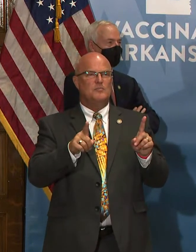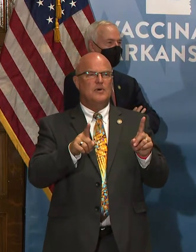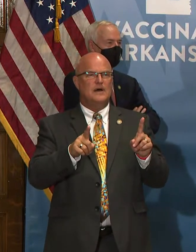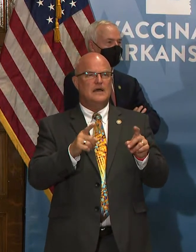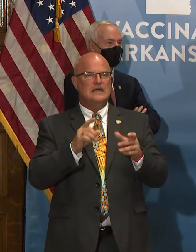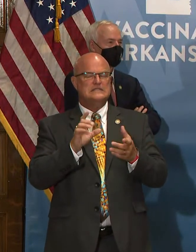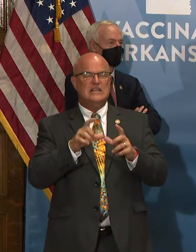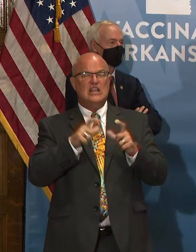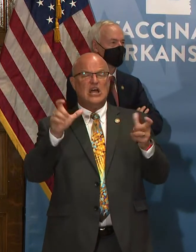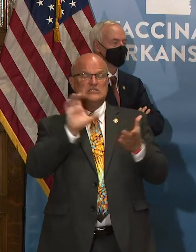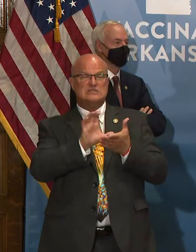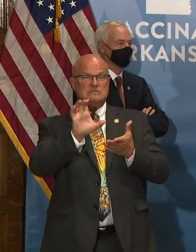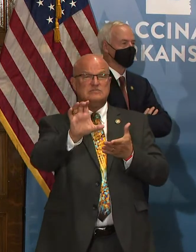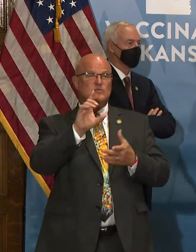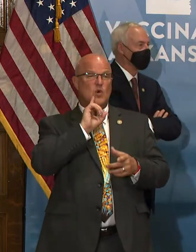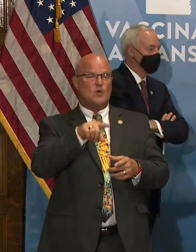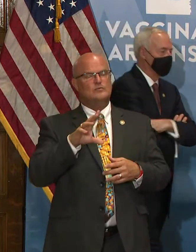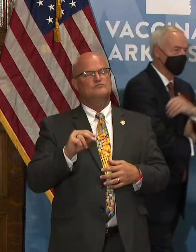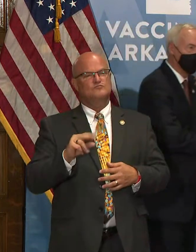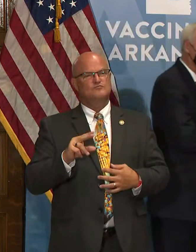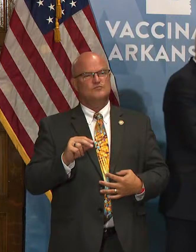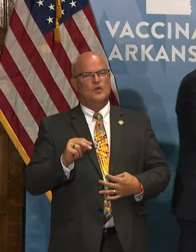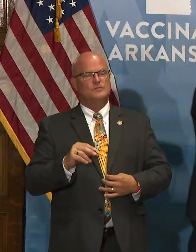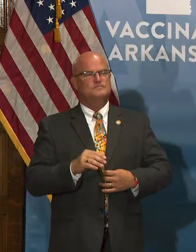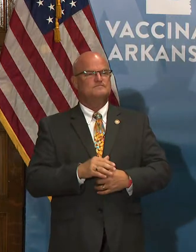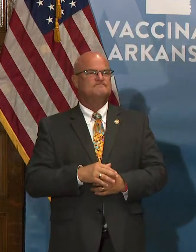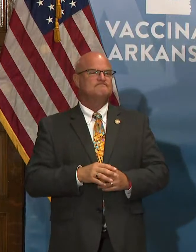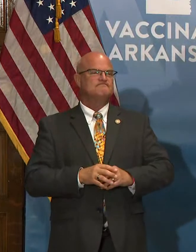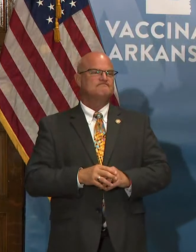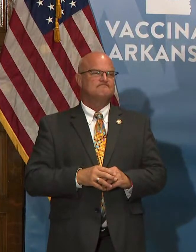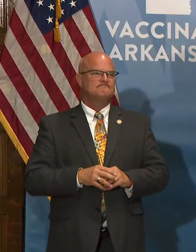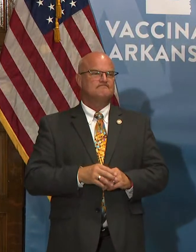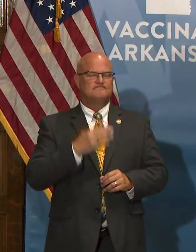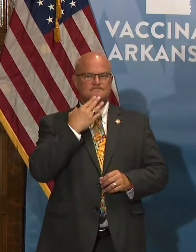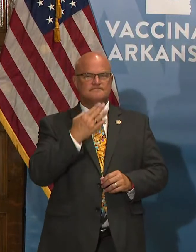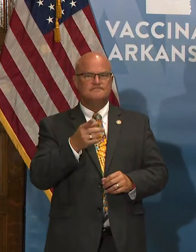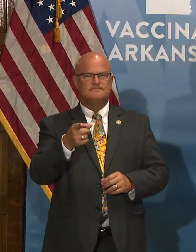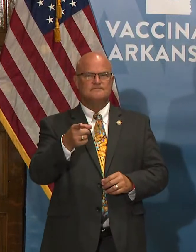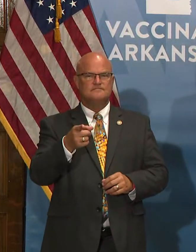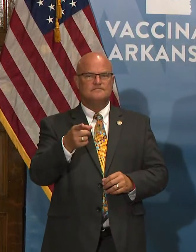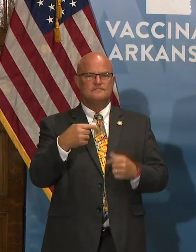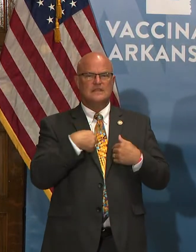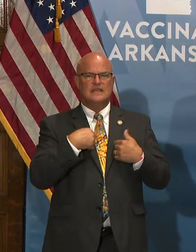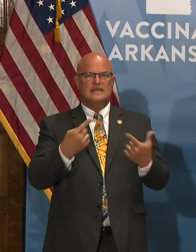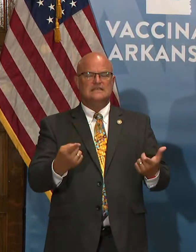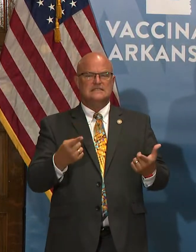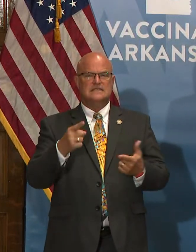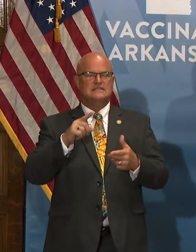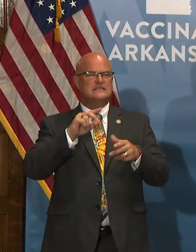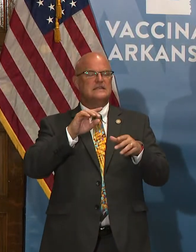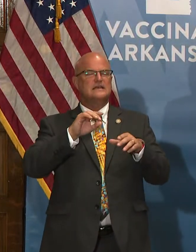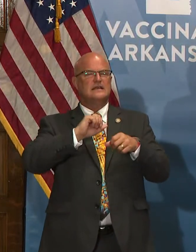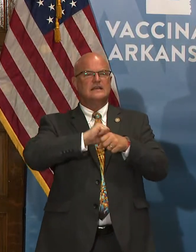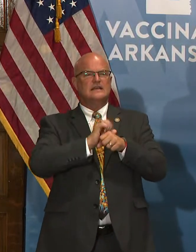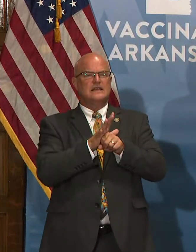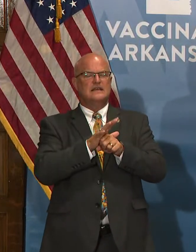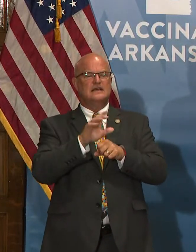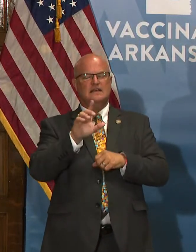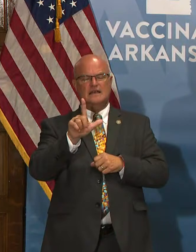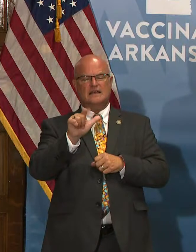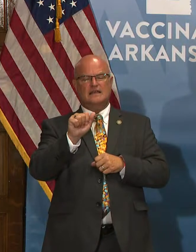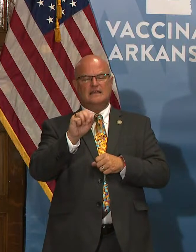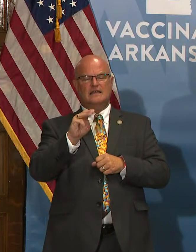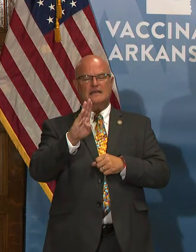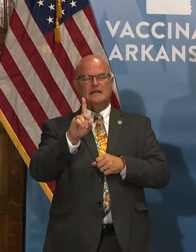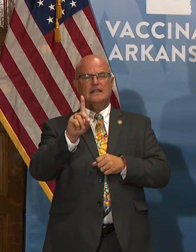making a large order. Good, thank you. Governor, since the Lambda variant is now in the U.S.,